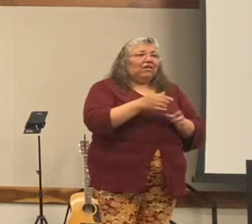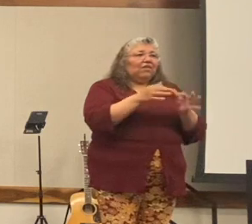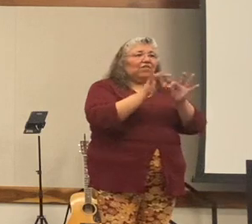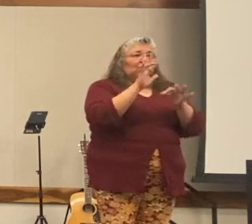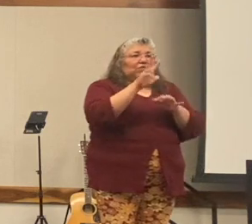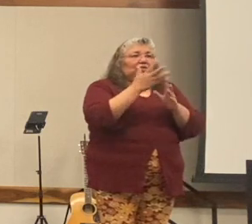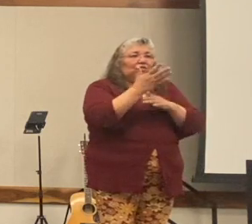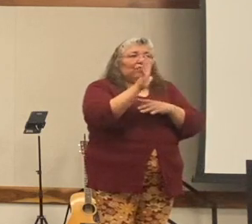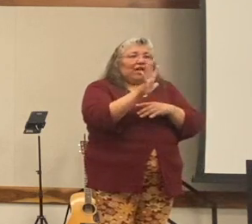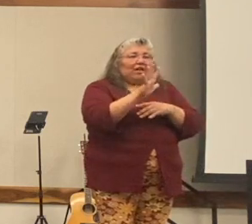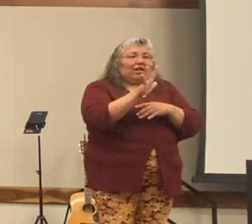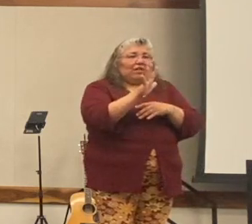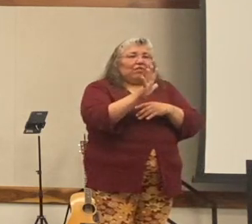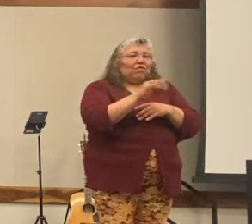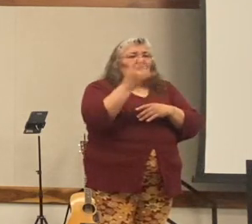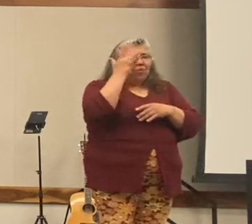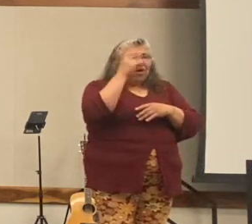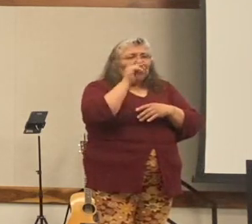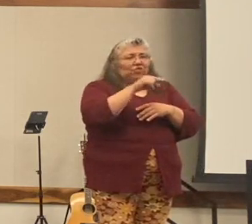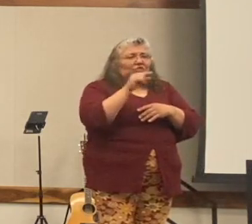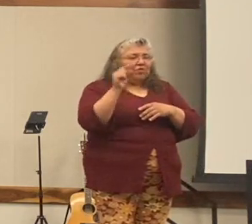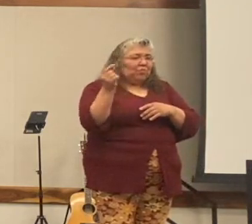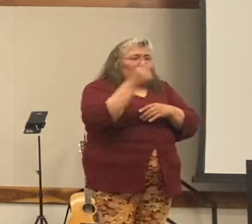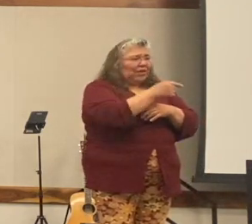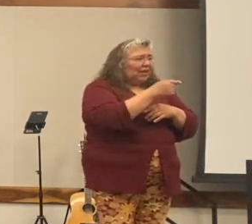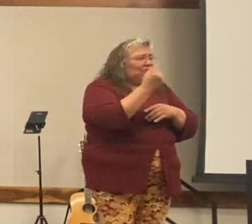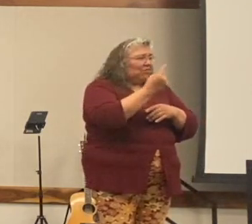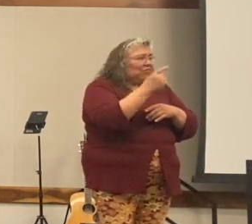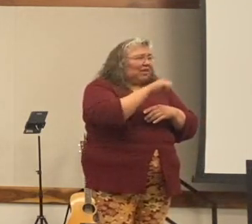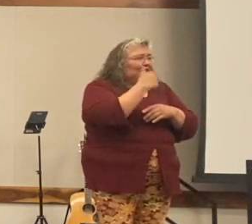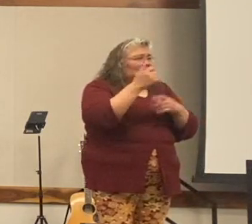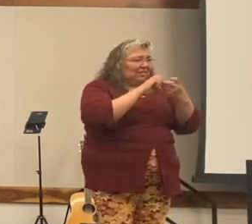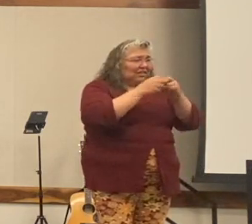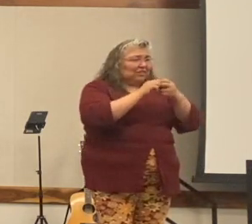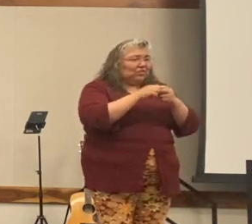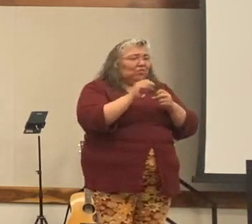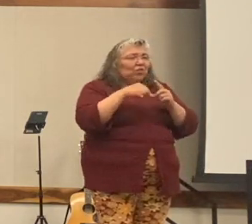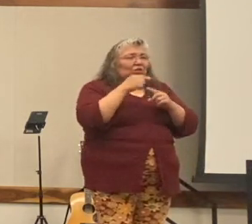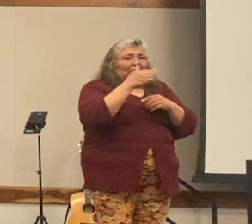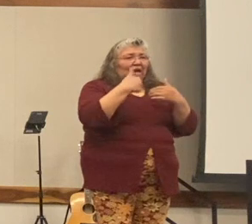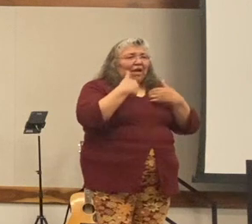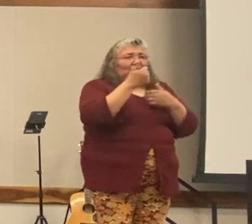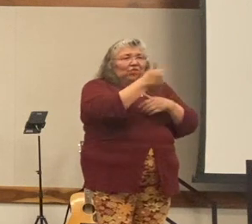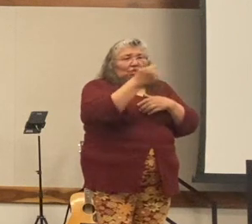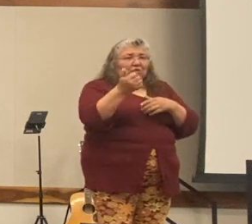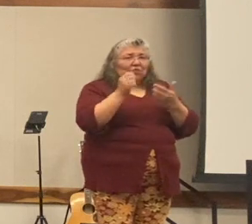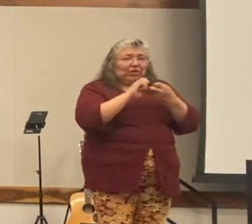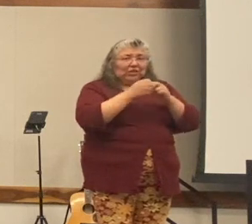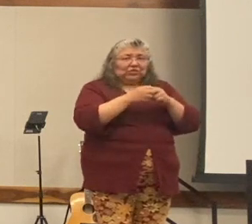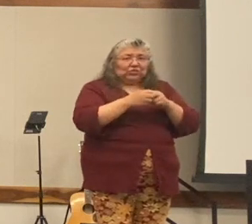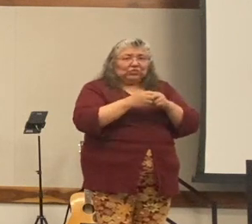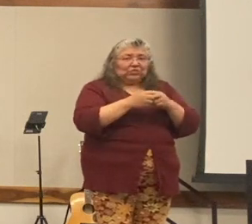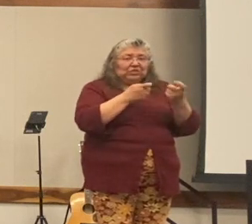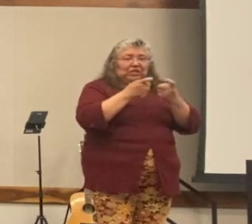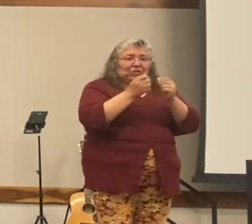through 5, he's saying, why are you pointing out someone else's issues when you have your own issues to deal with?